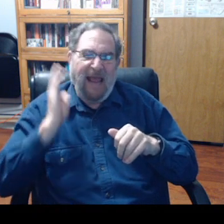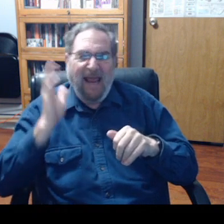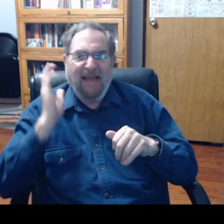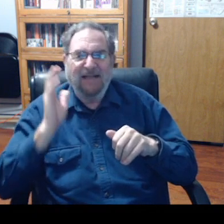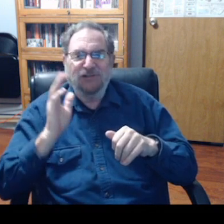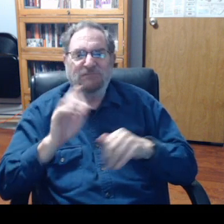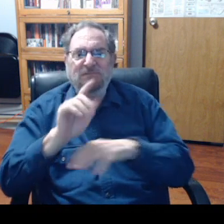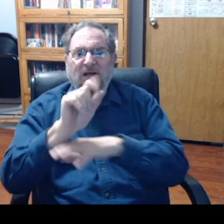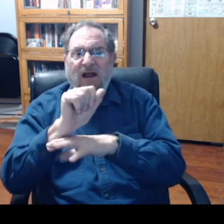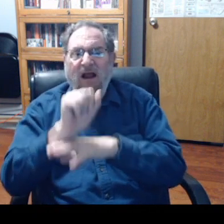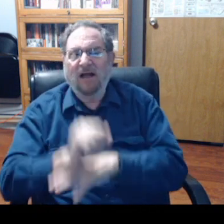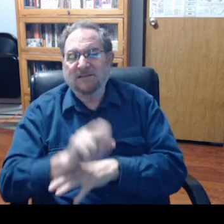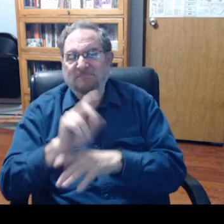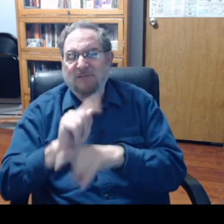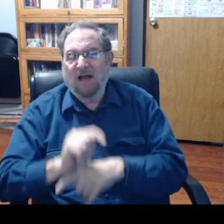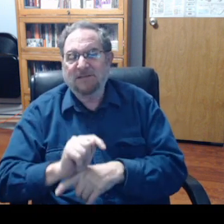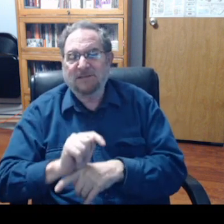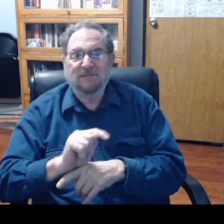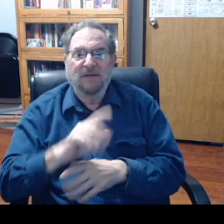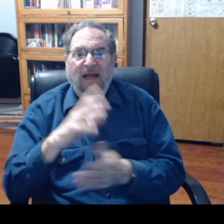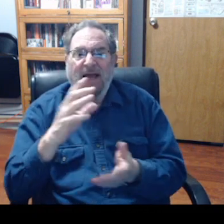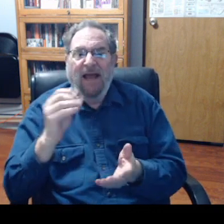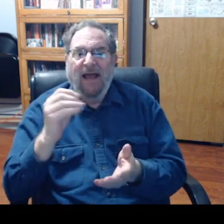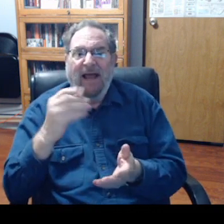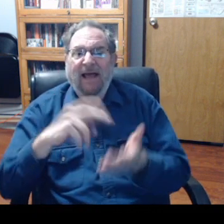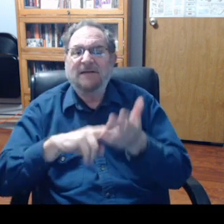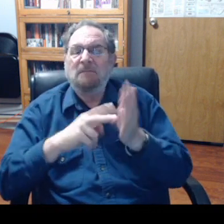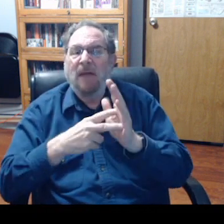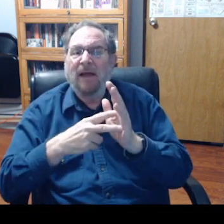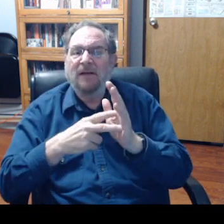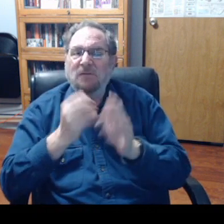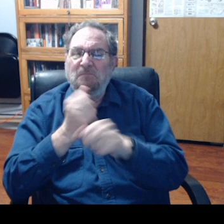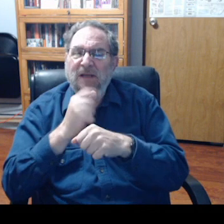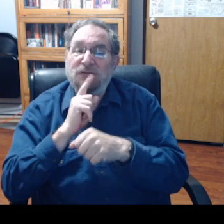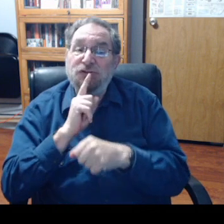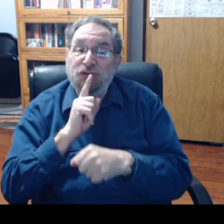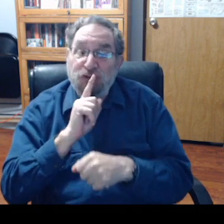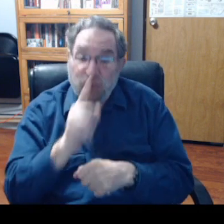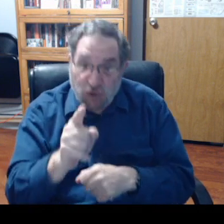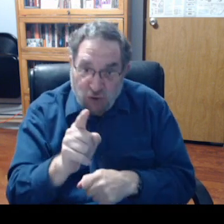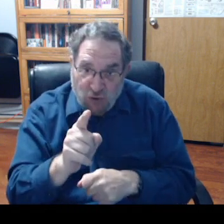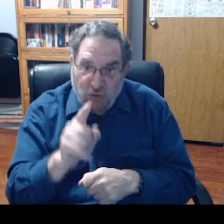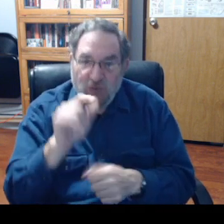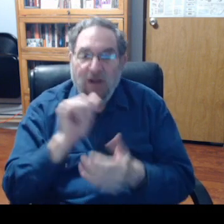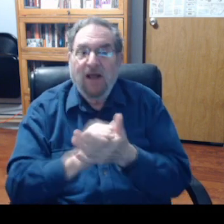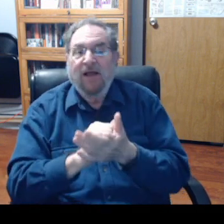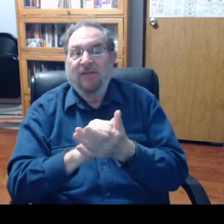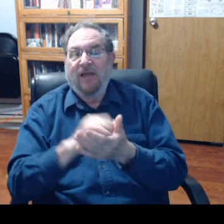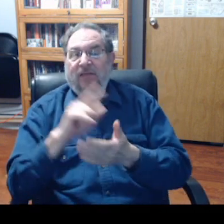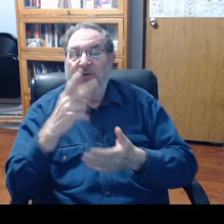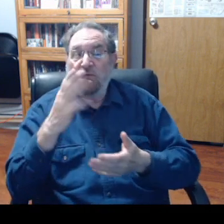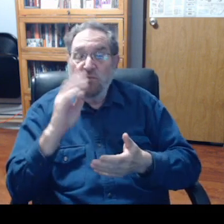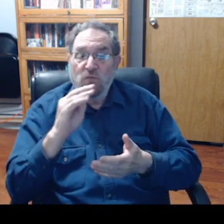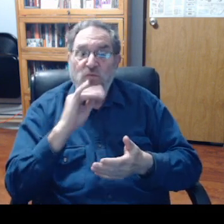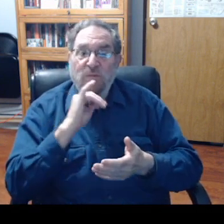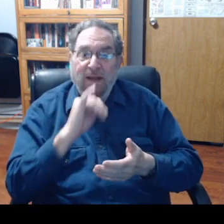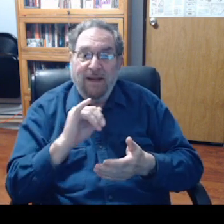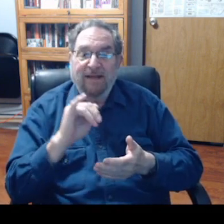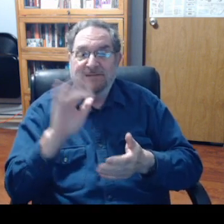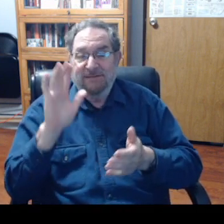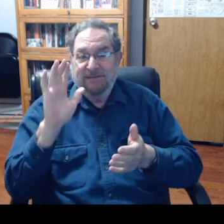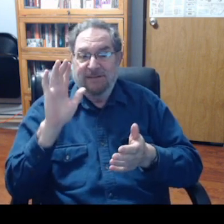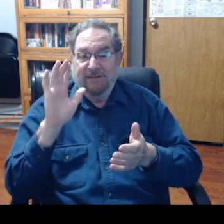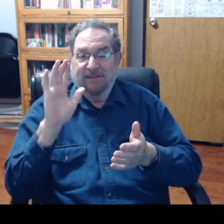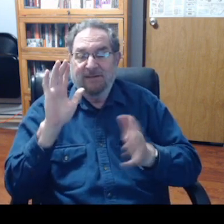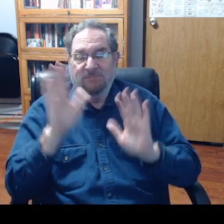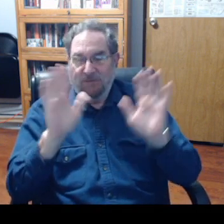an ancient custom, and it meant to make sure that